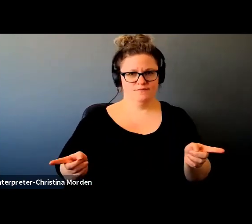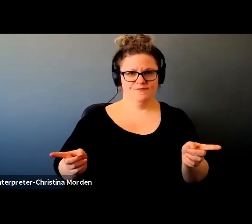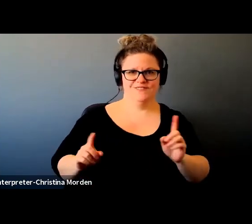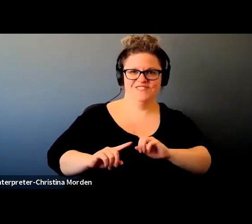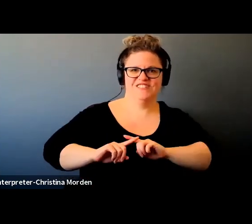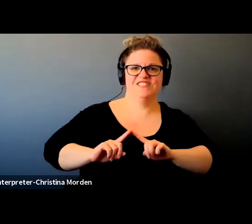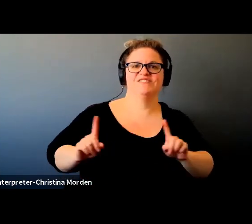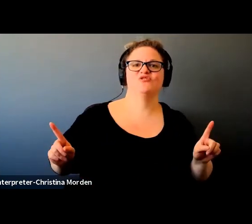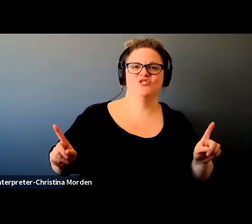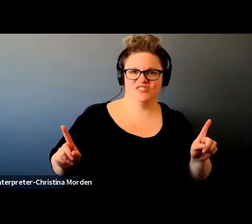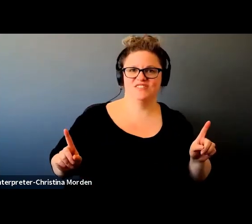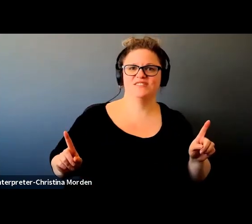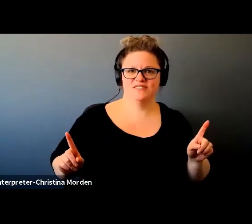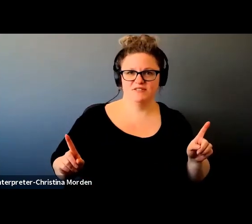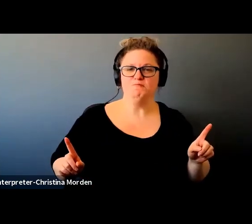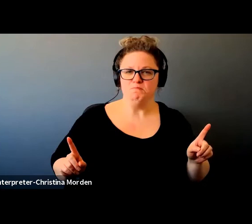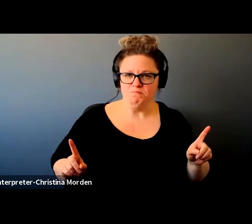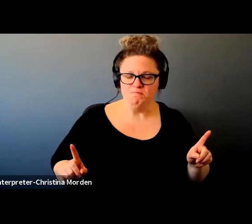about art.